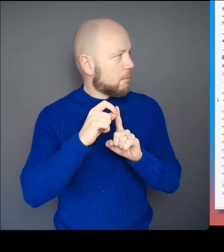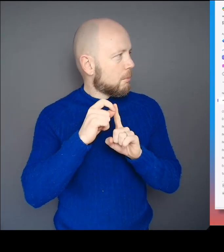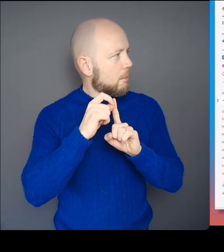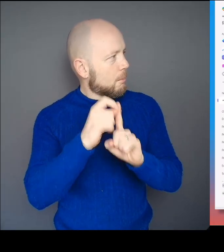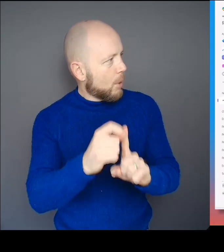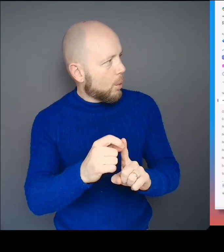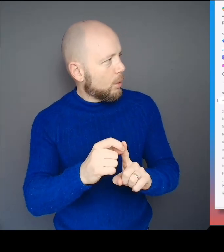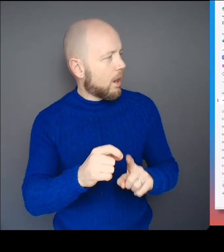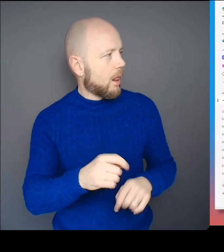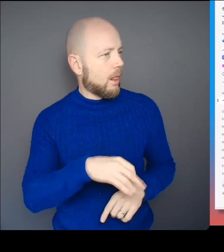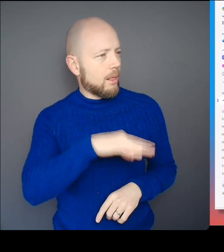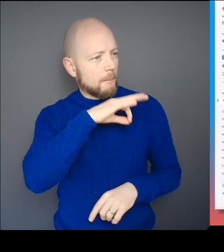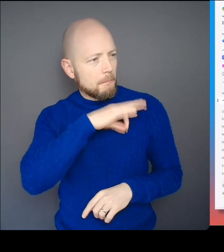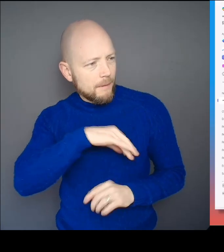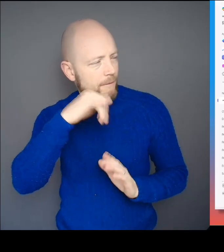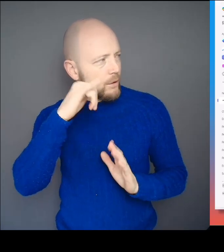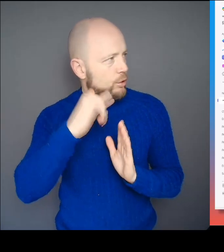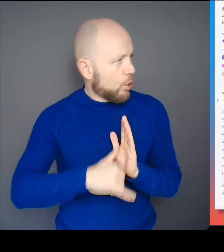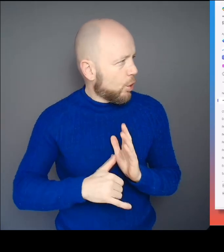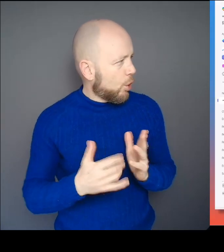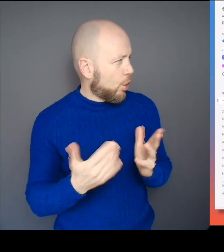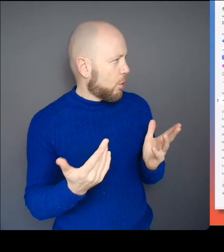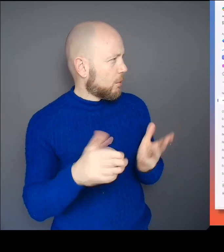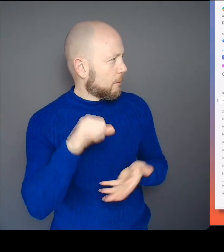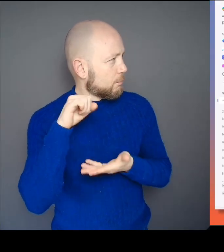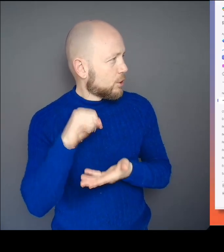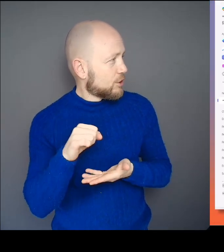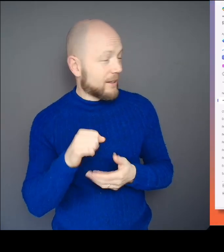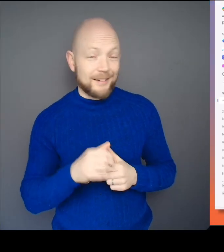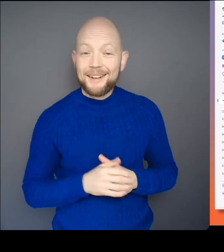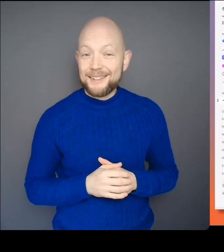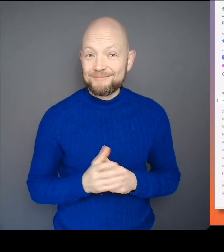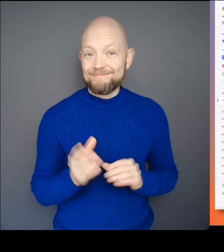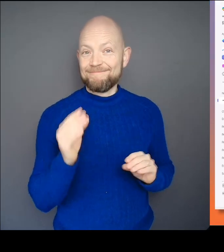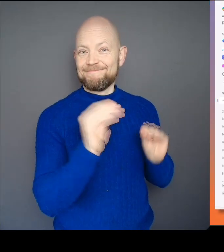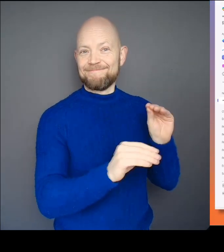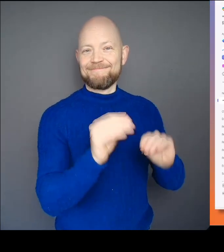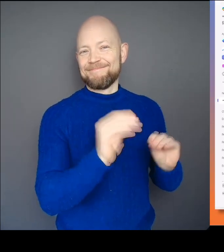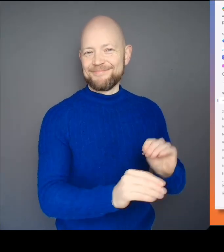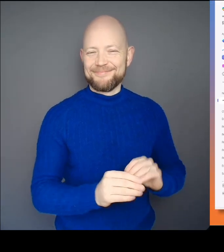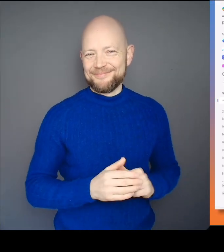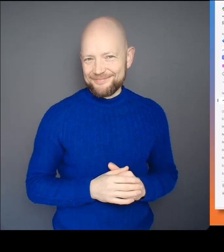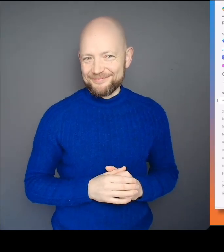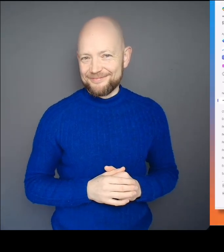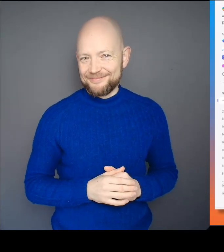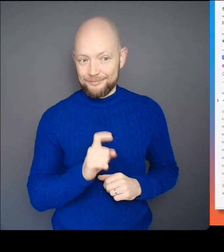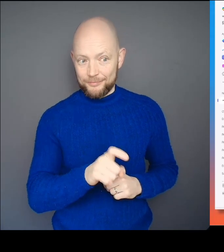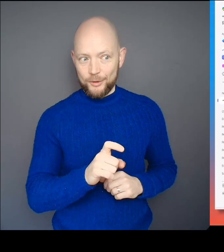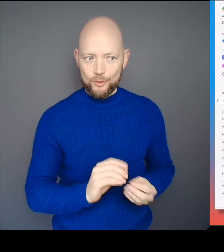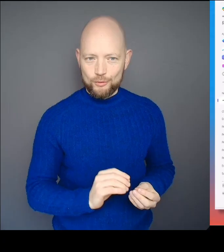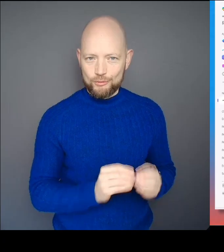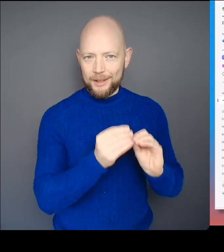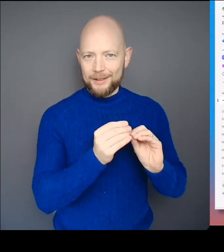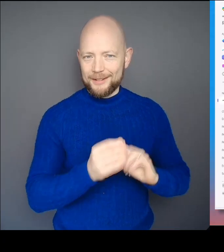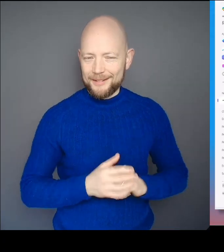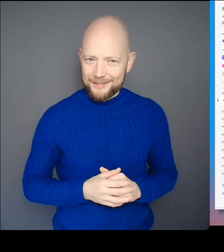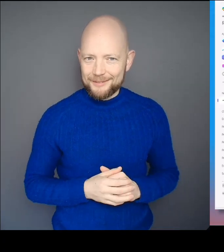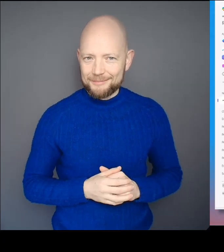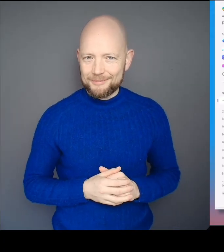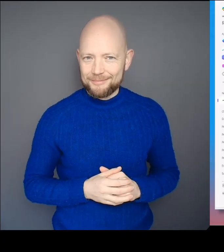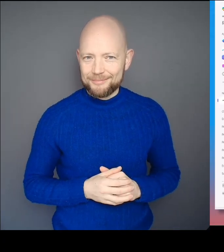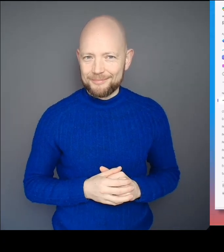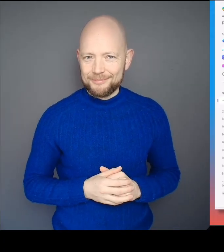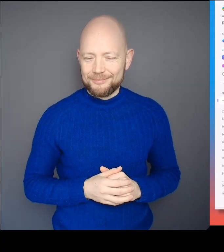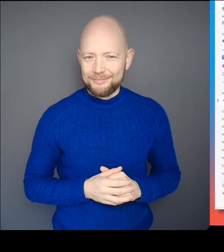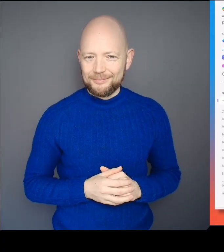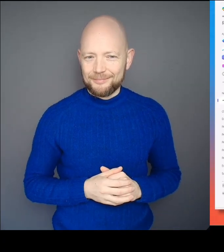document, I've got a proposal, a benefits document, and a budget. There we go. Can't forget the budget. And then I just